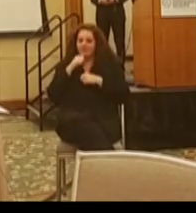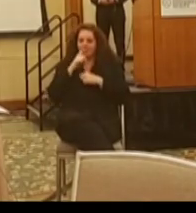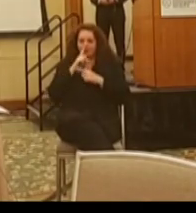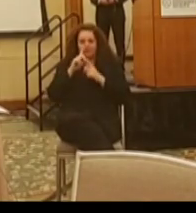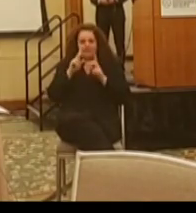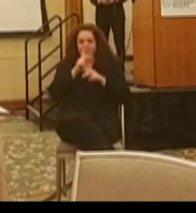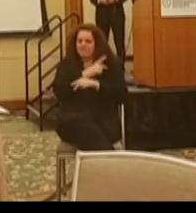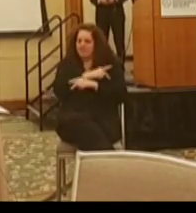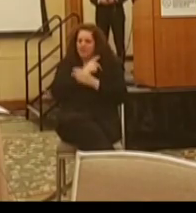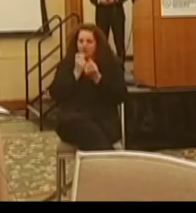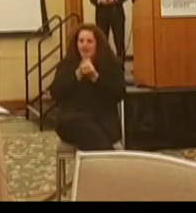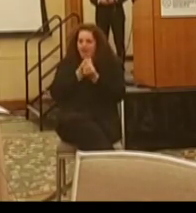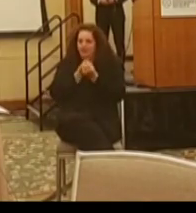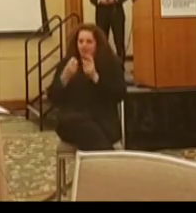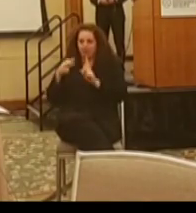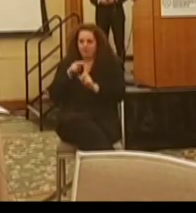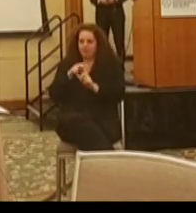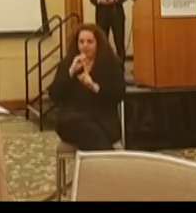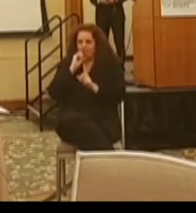kind of point of view.